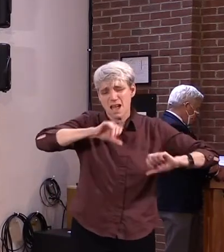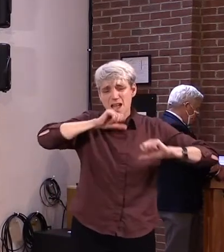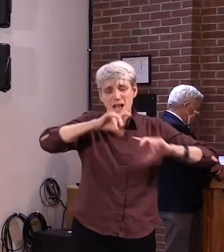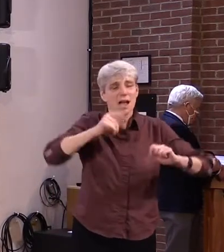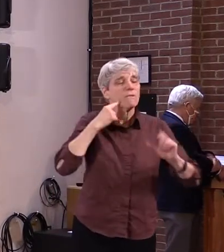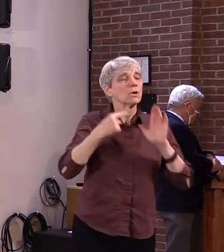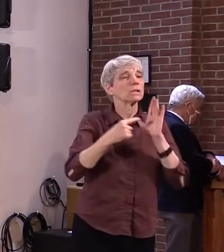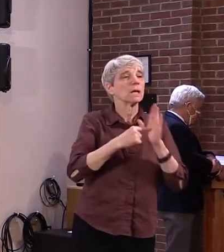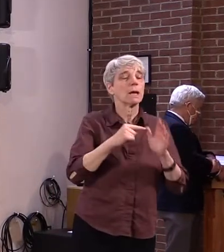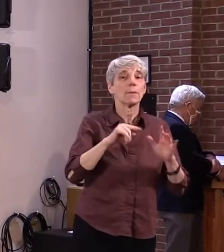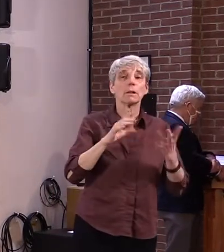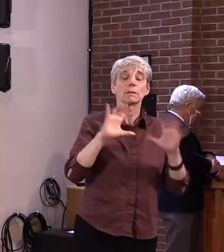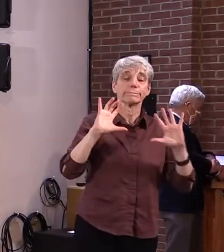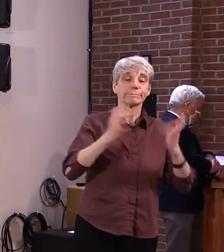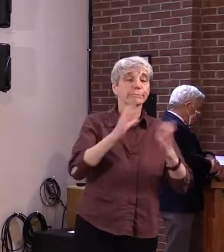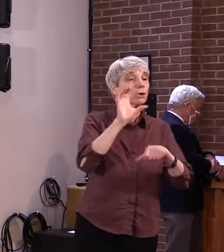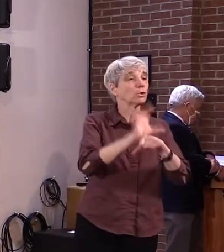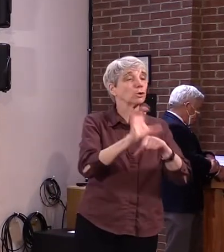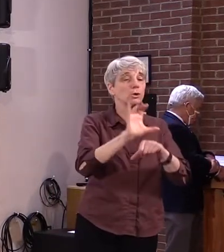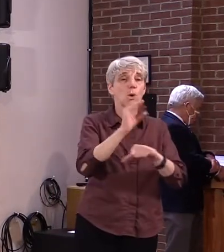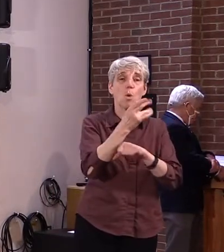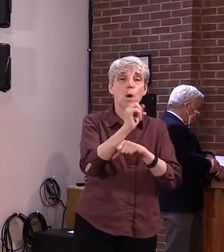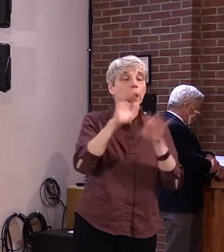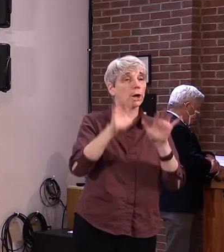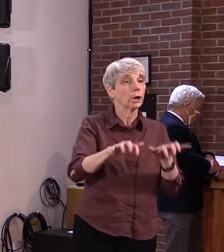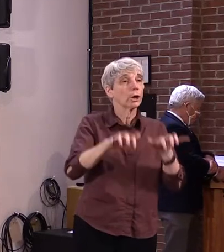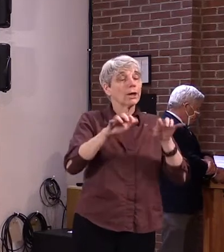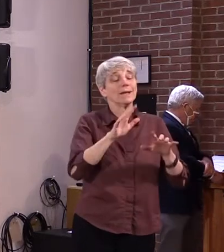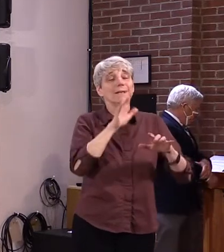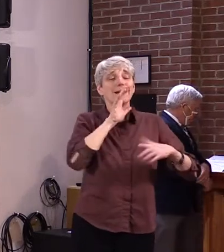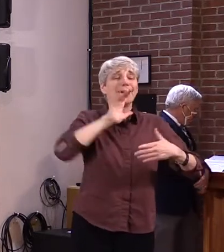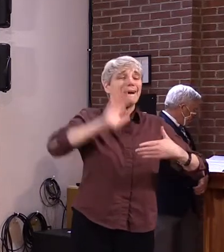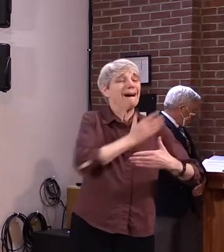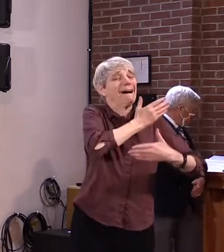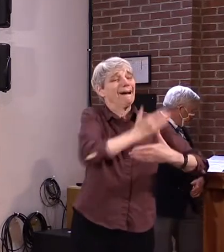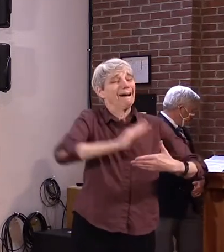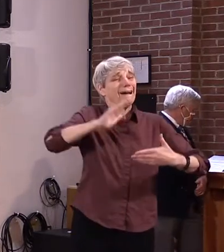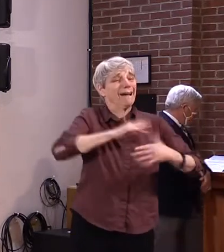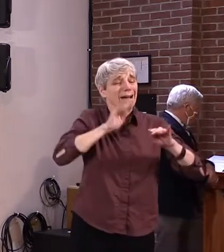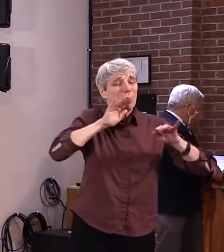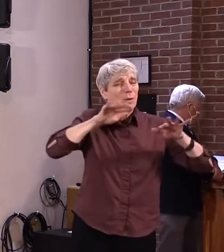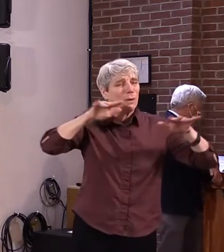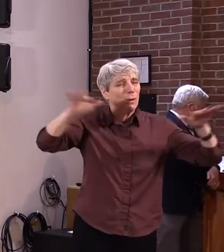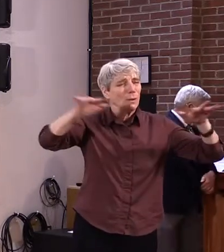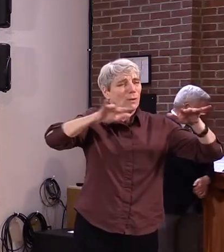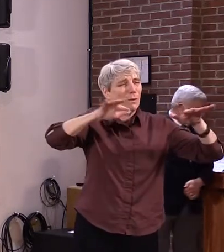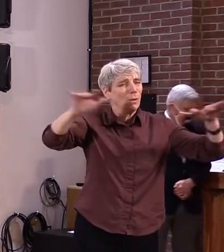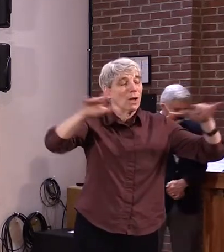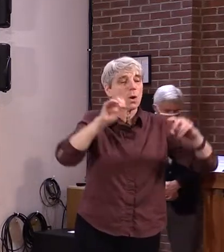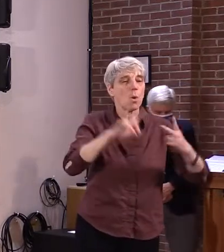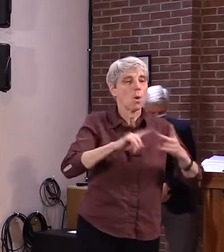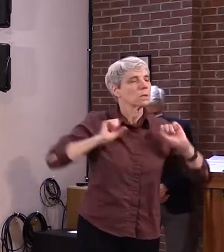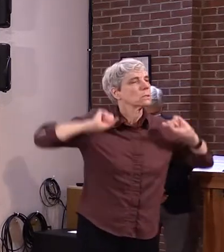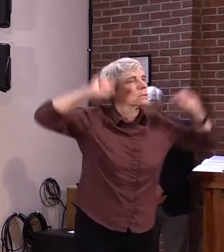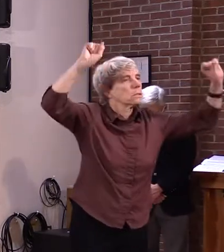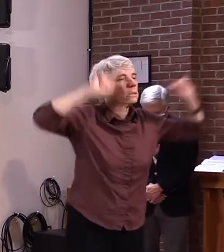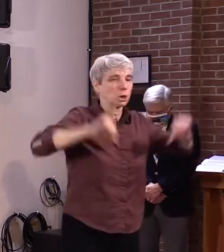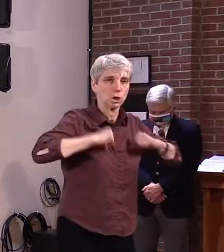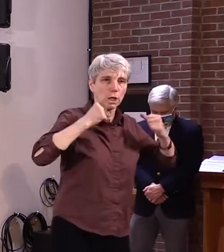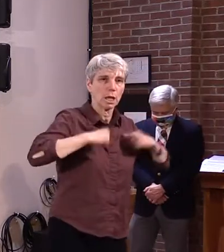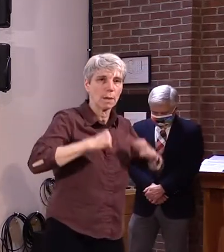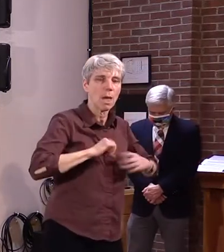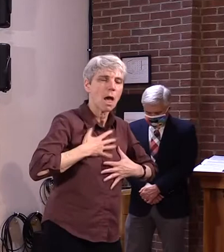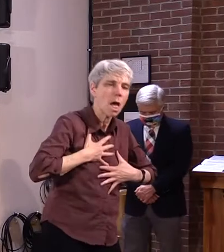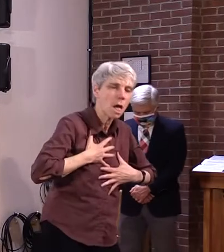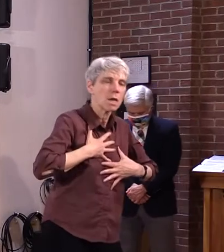in a closed studio without windows. Now, nothing I've said should change the way you try to prevent yourself